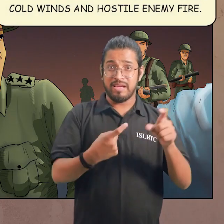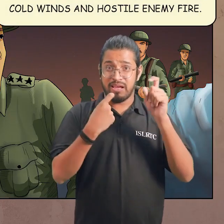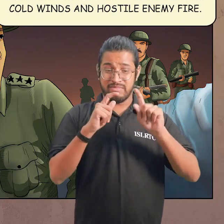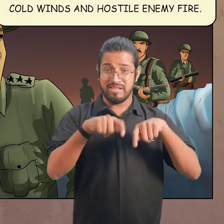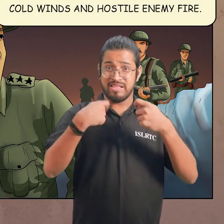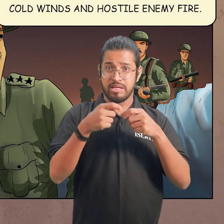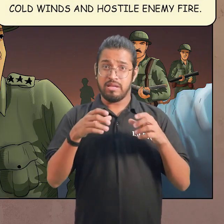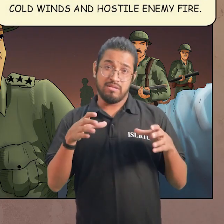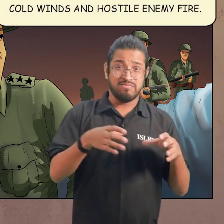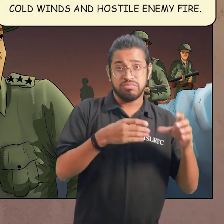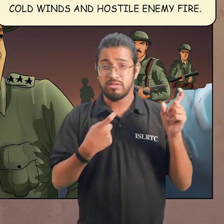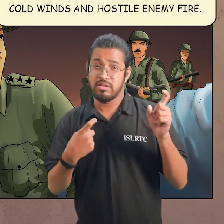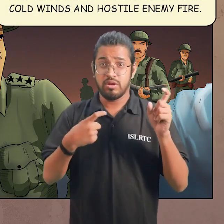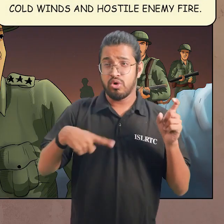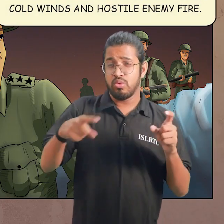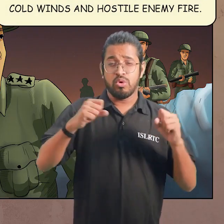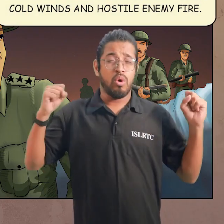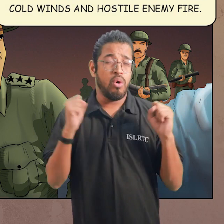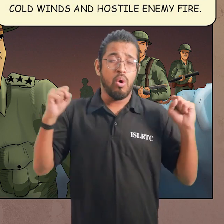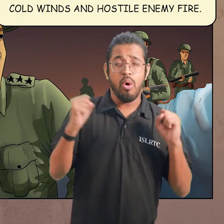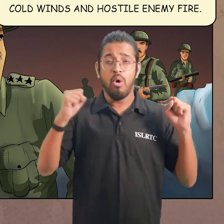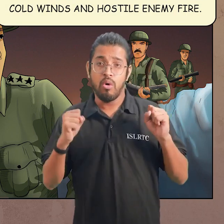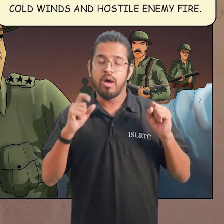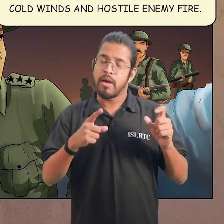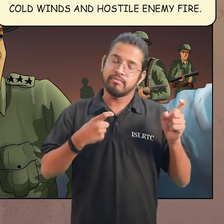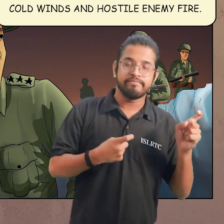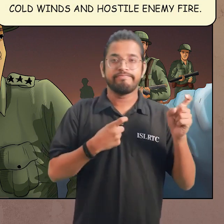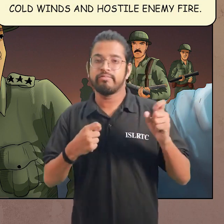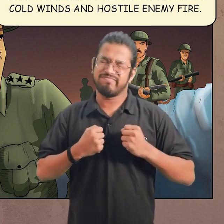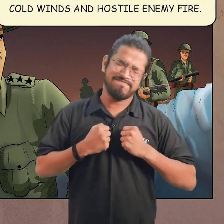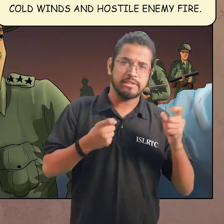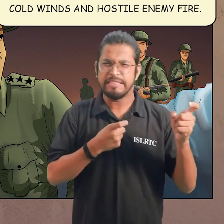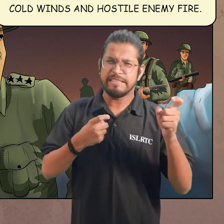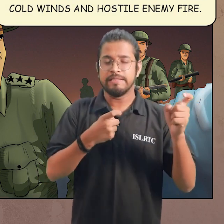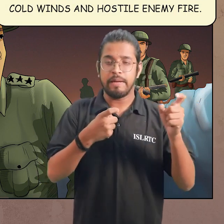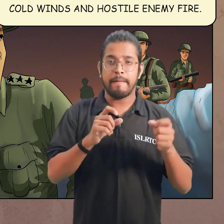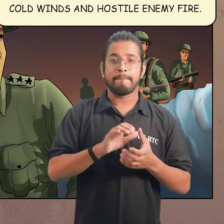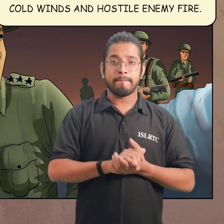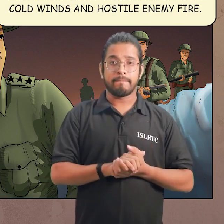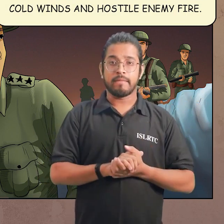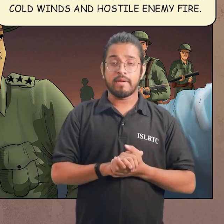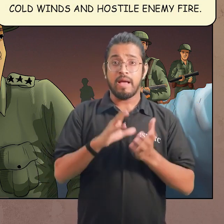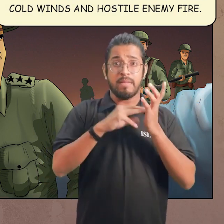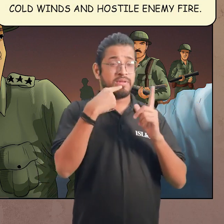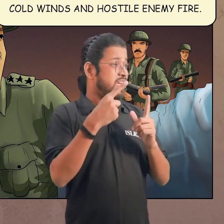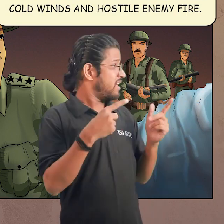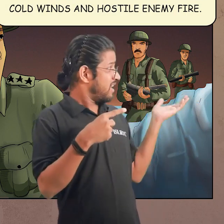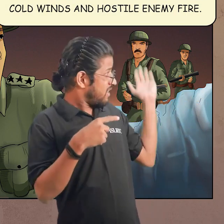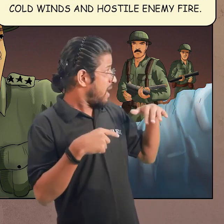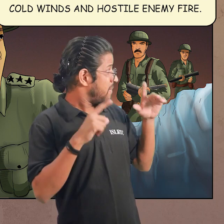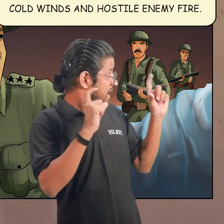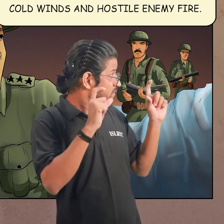Captain Manoj Pandey and his platoon inched forward, braving icy cold winds